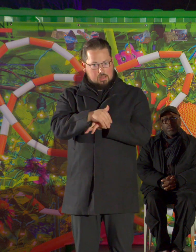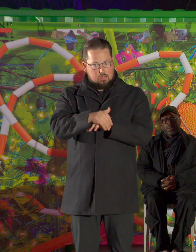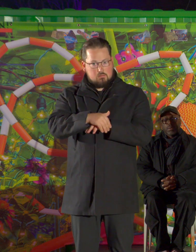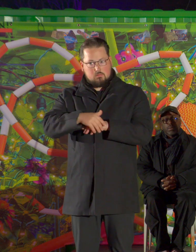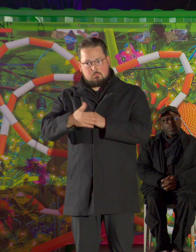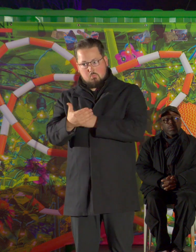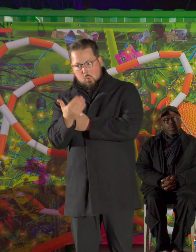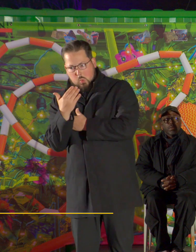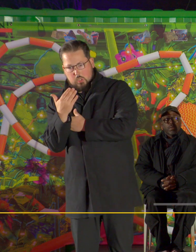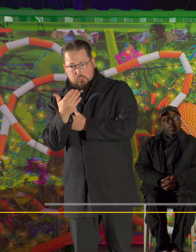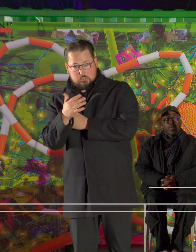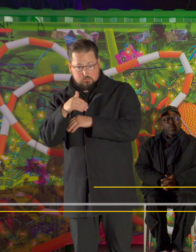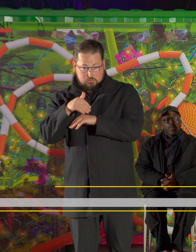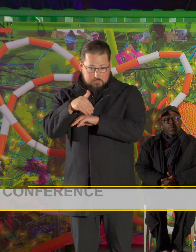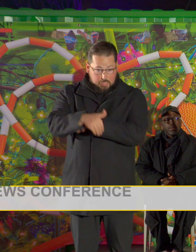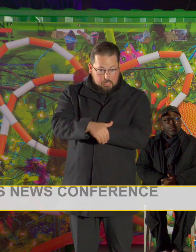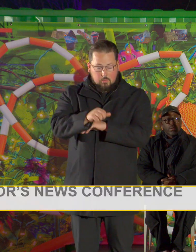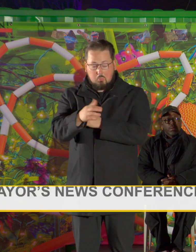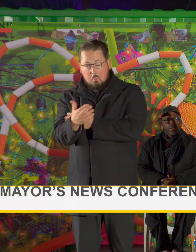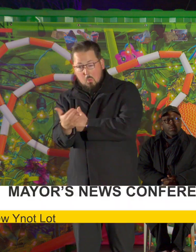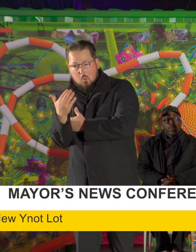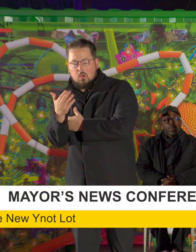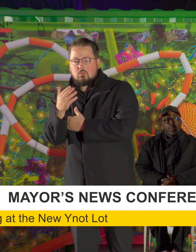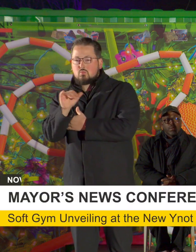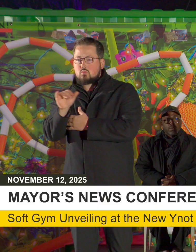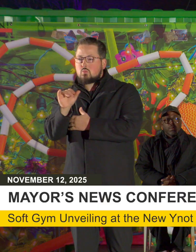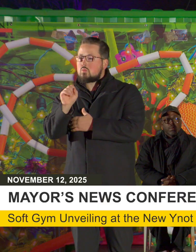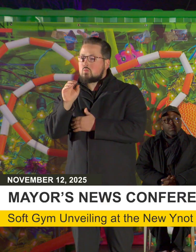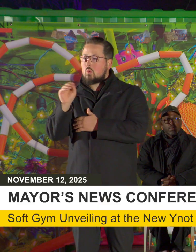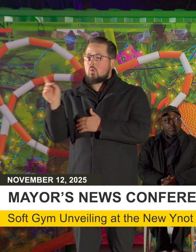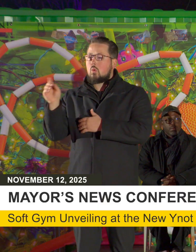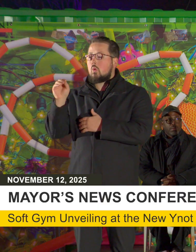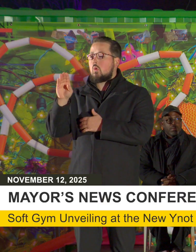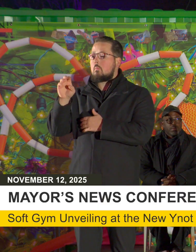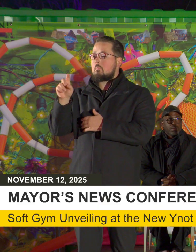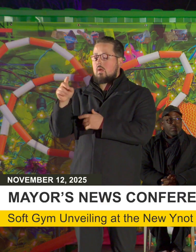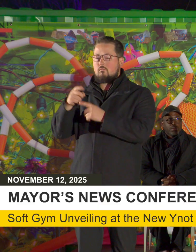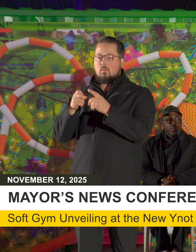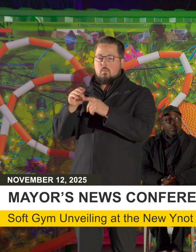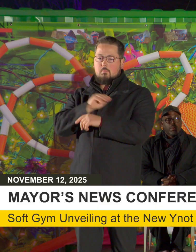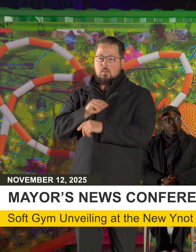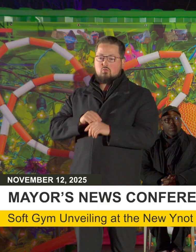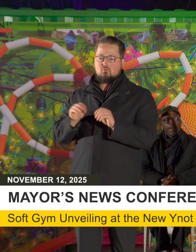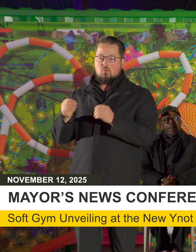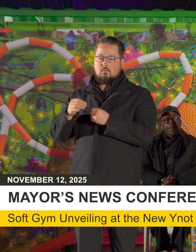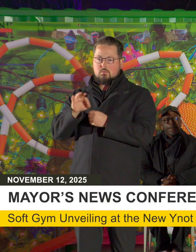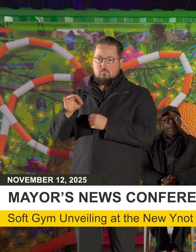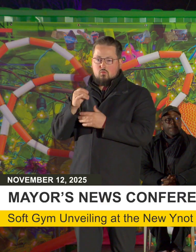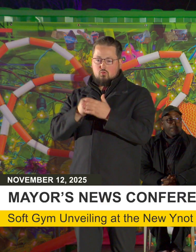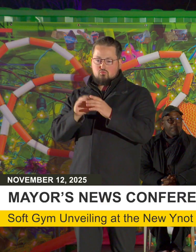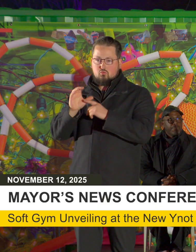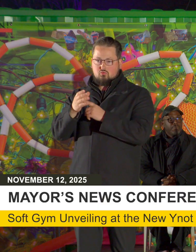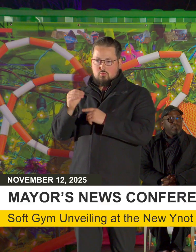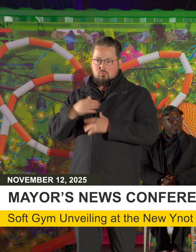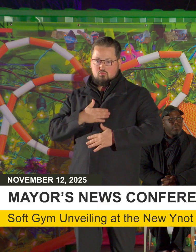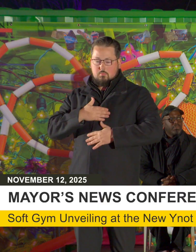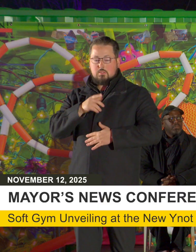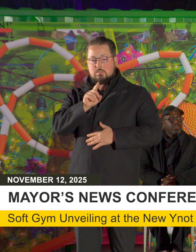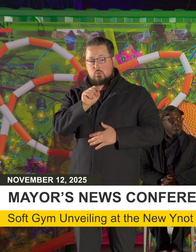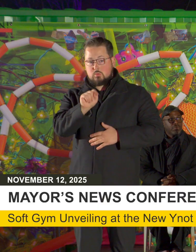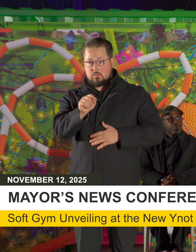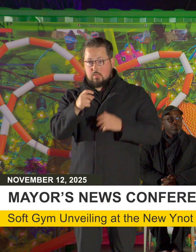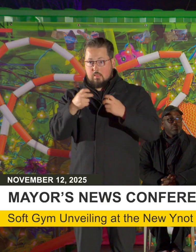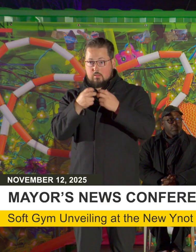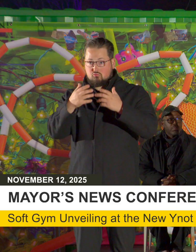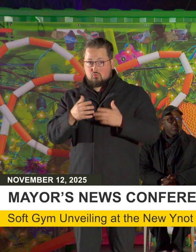late night, early mornings as well. So Obed from the Mayor's Office of Arts, Culture, Entertainment, DOT electricians that